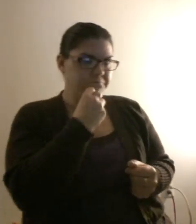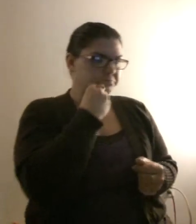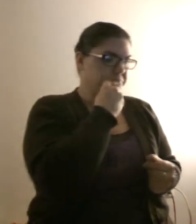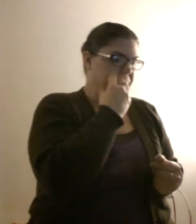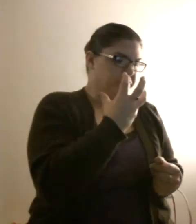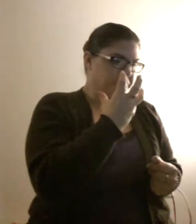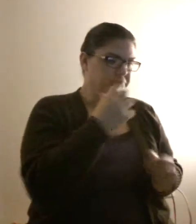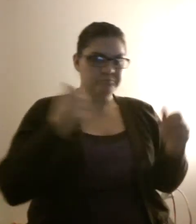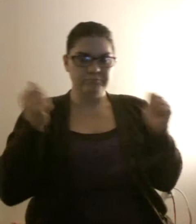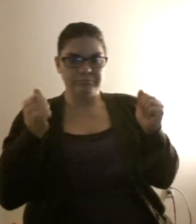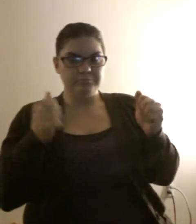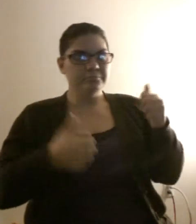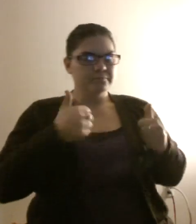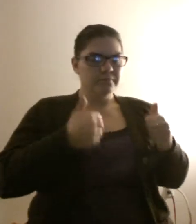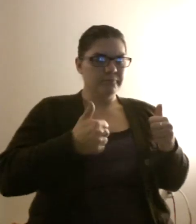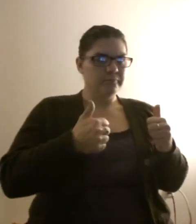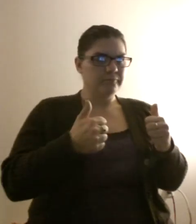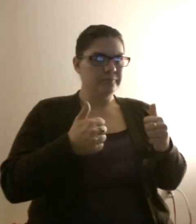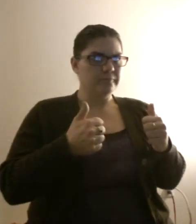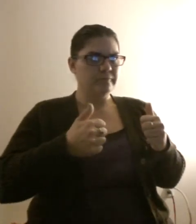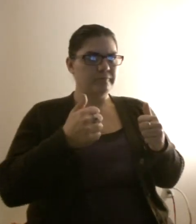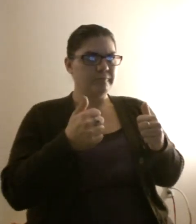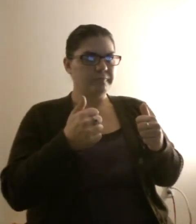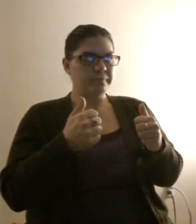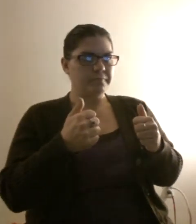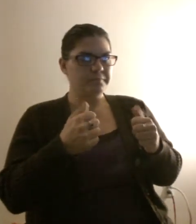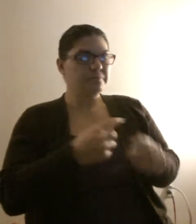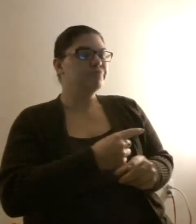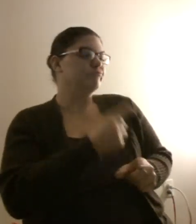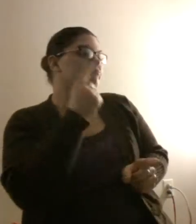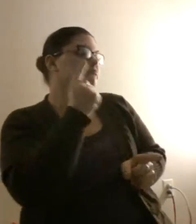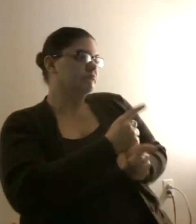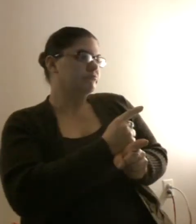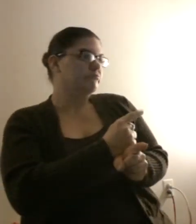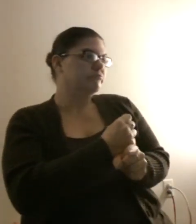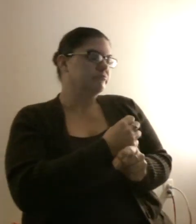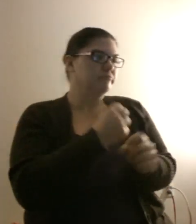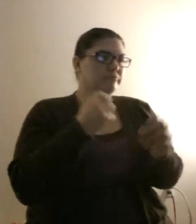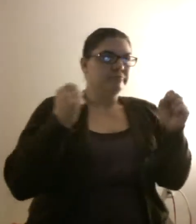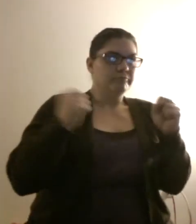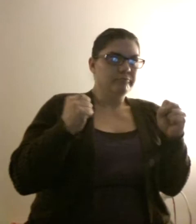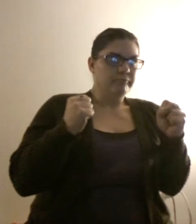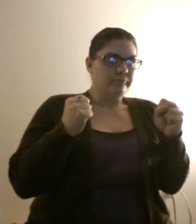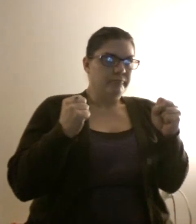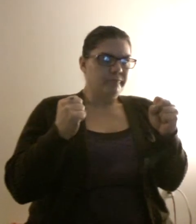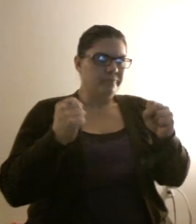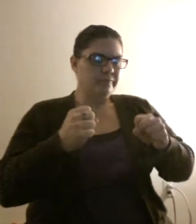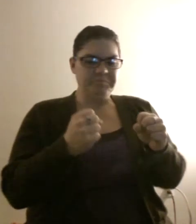When you take, example, condensation, and you take water from a gas form, or